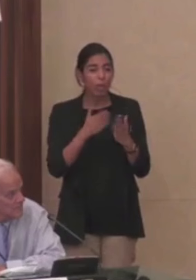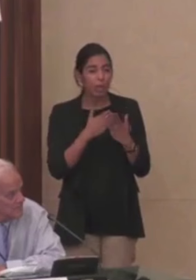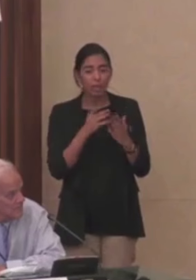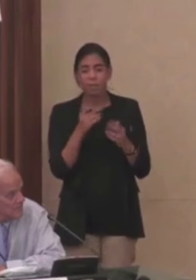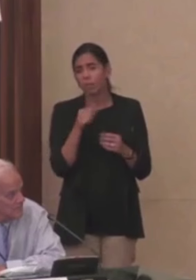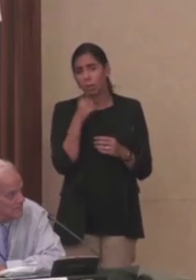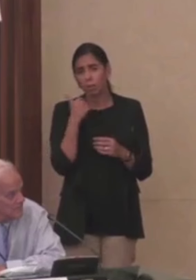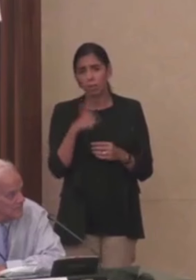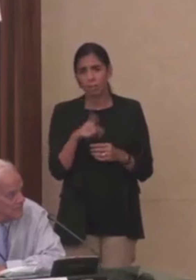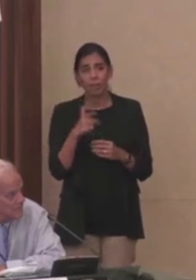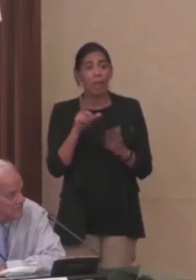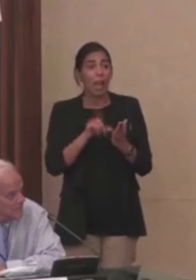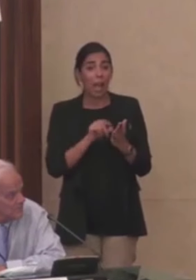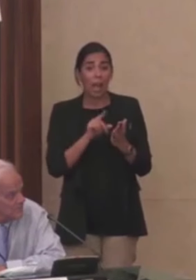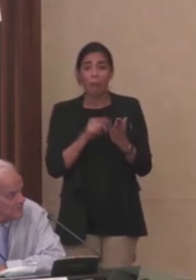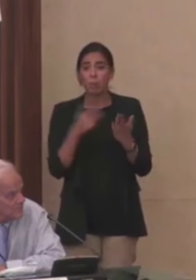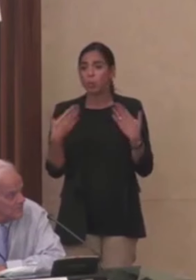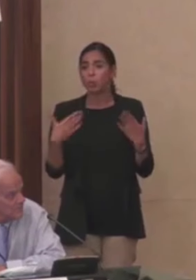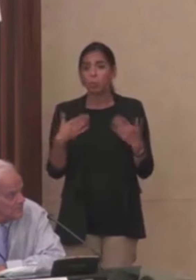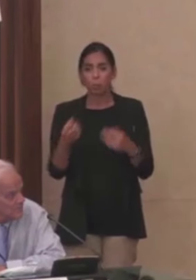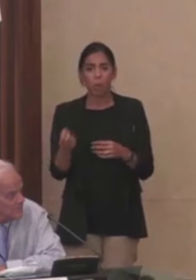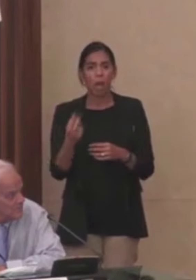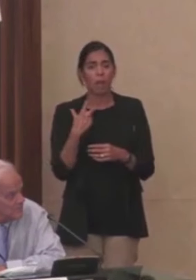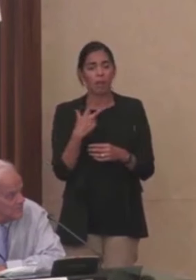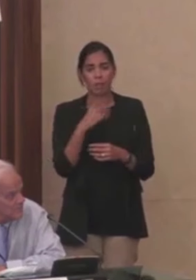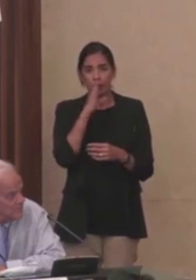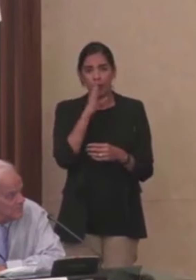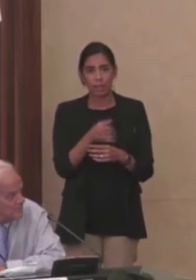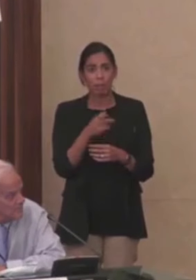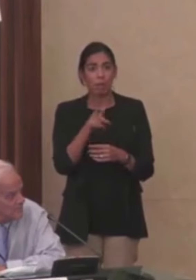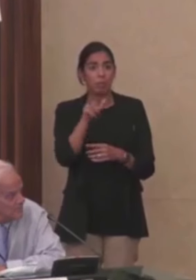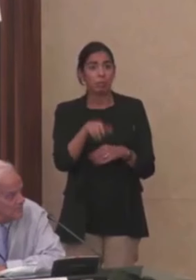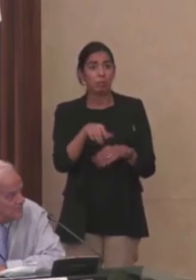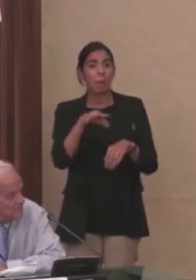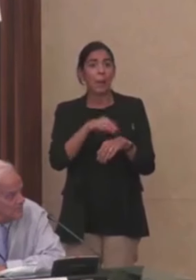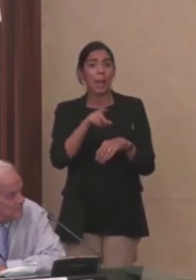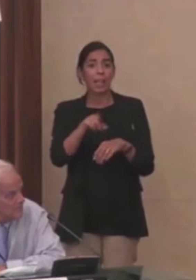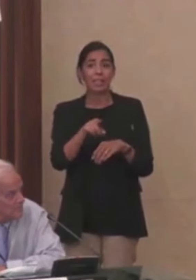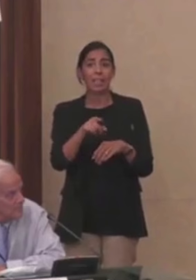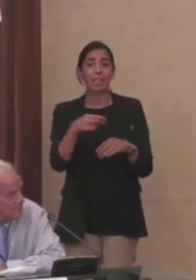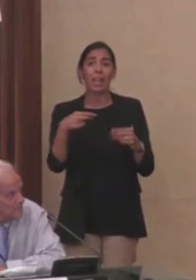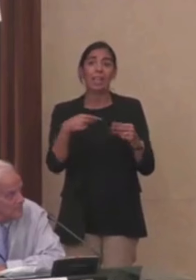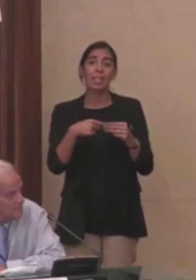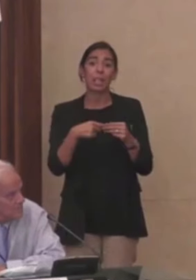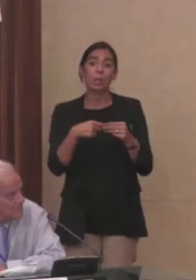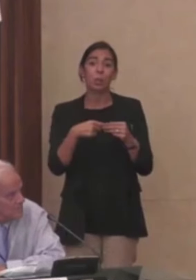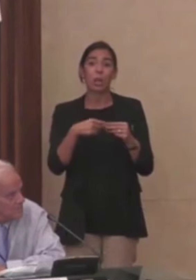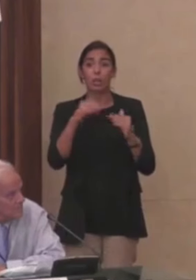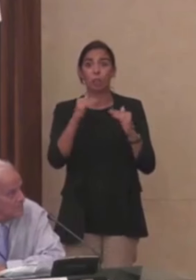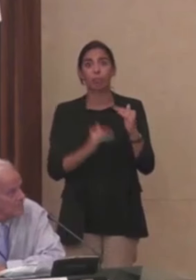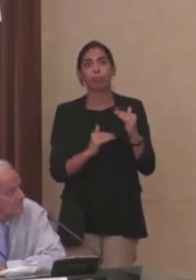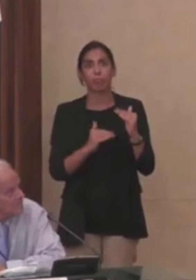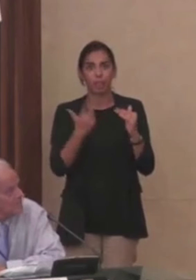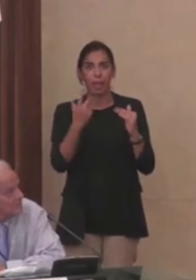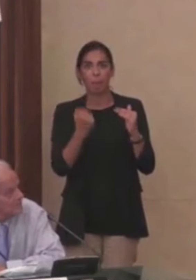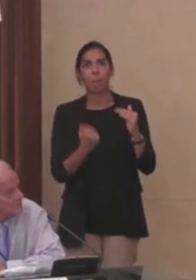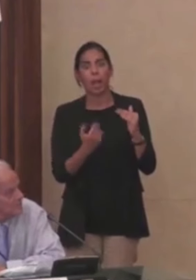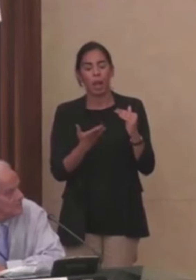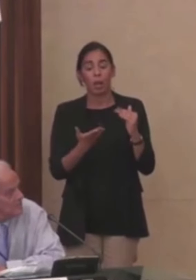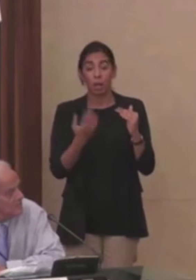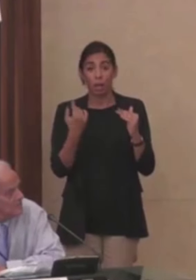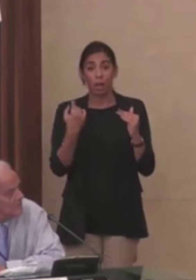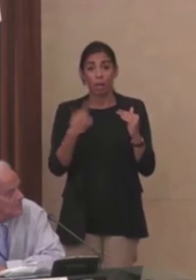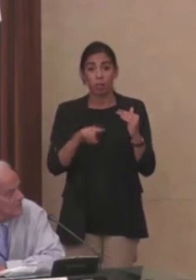to read medical records on a daily basis. It will be the app that will tell us